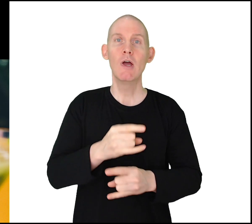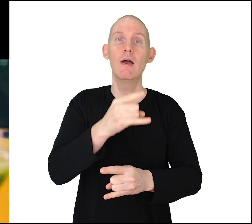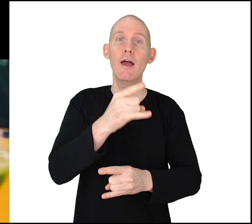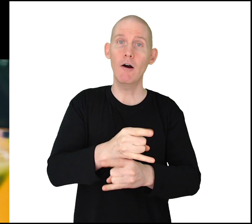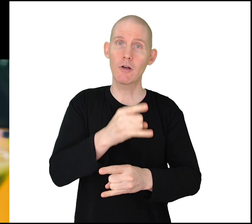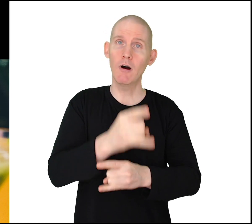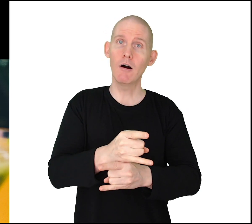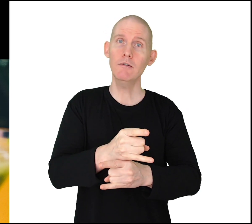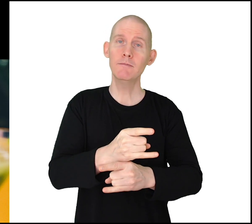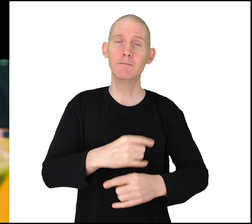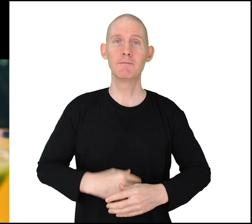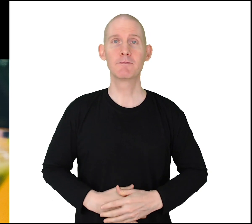Alcohol.